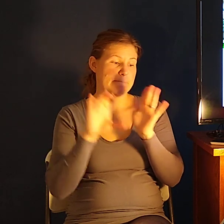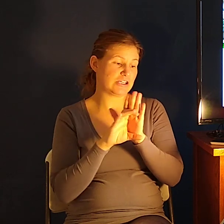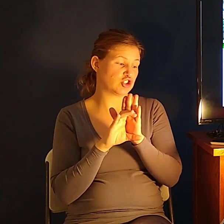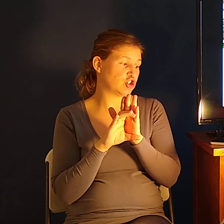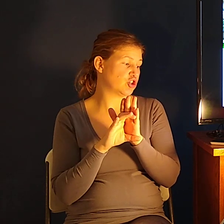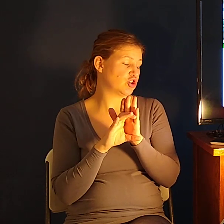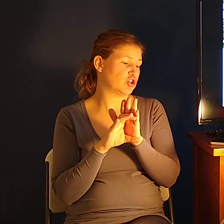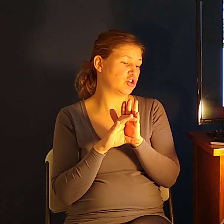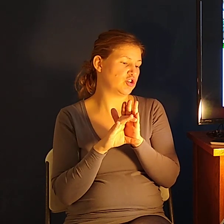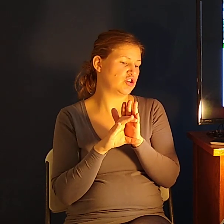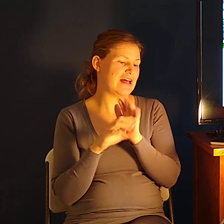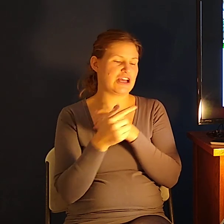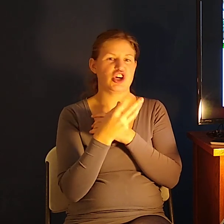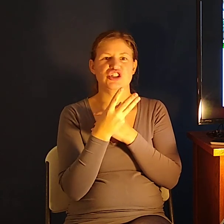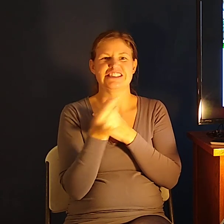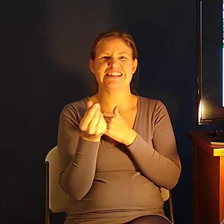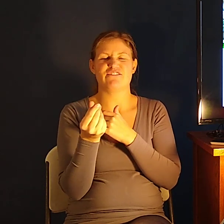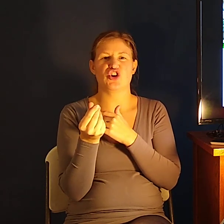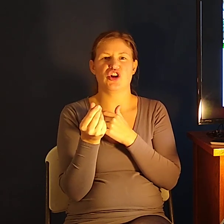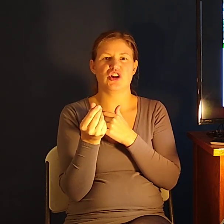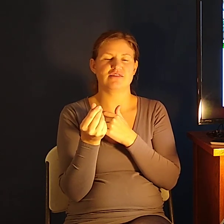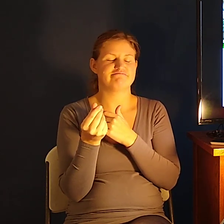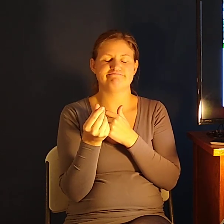are several, half a dozen or so